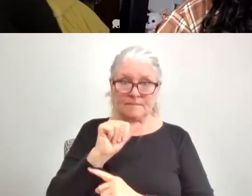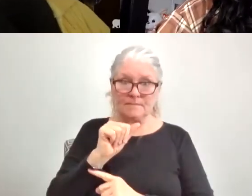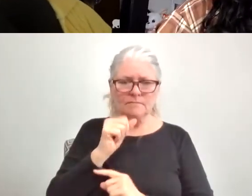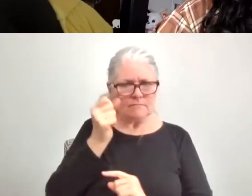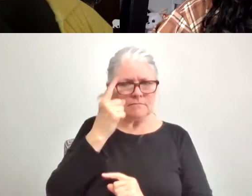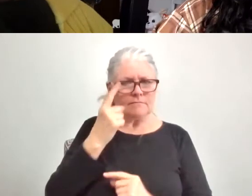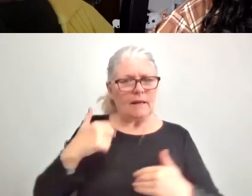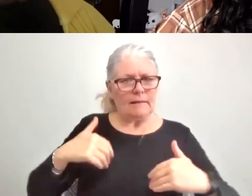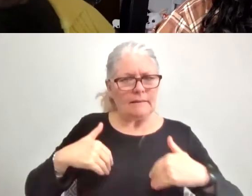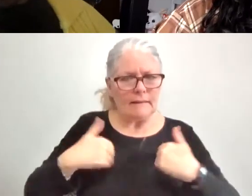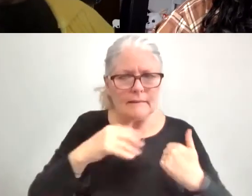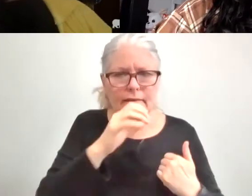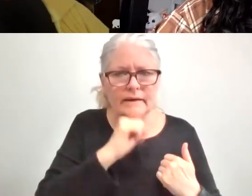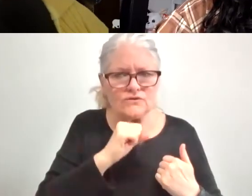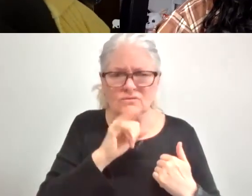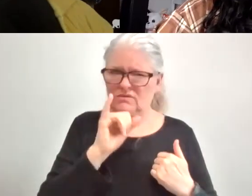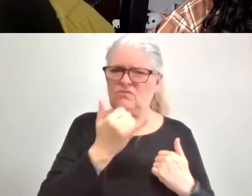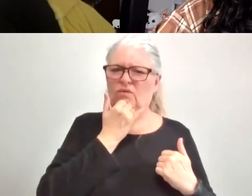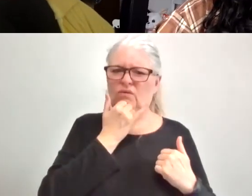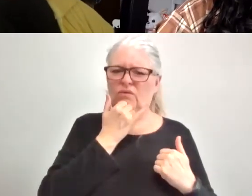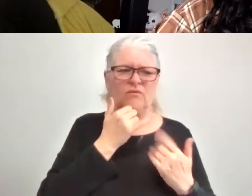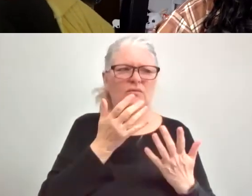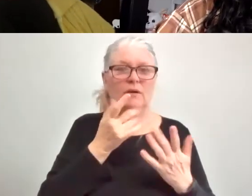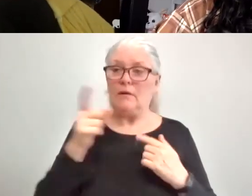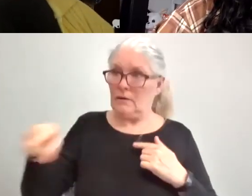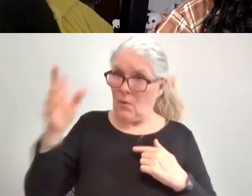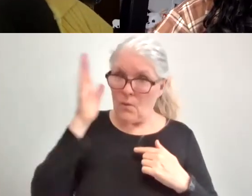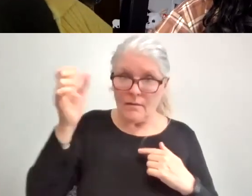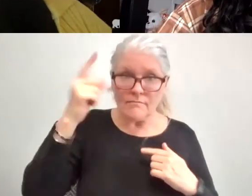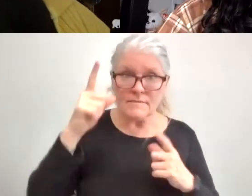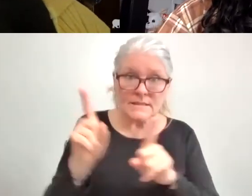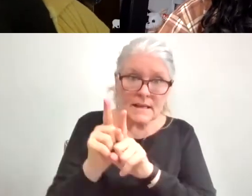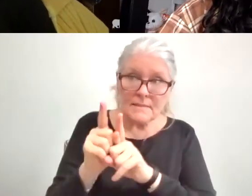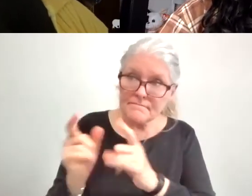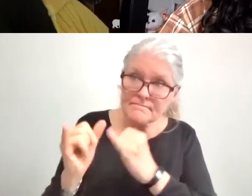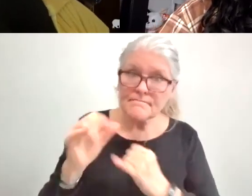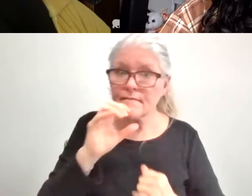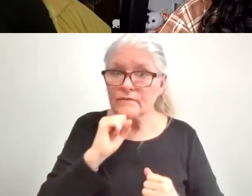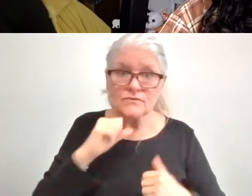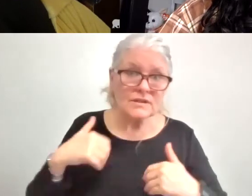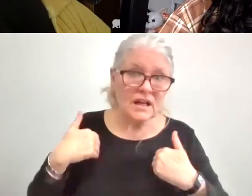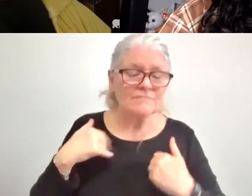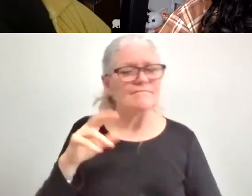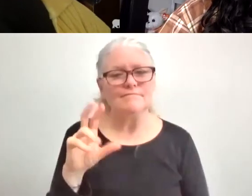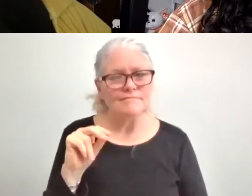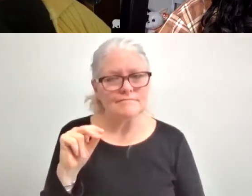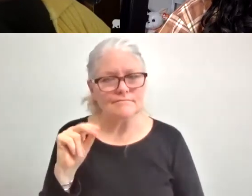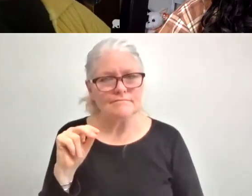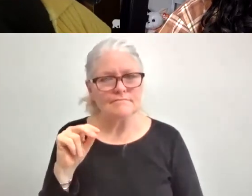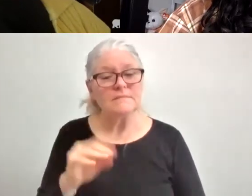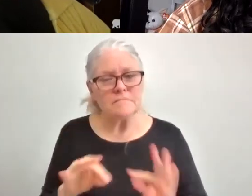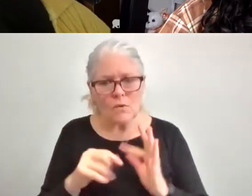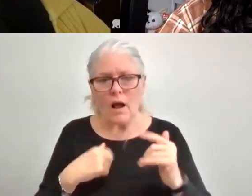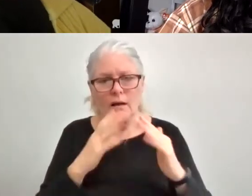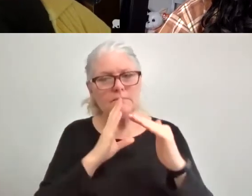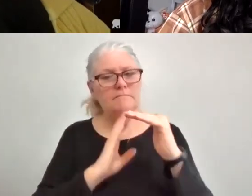but a lot of people are not gonna get to the same page at the same time. But for me, it's about the humility of knowing that I have to